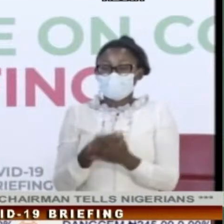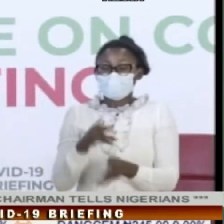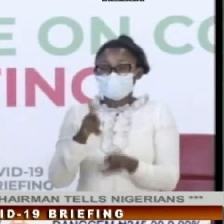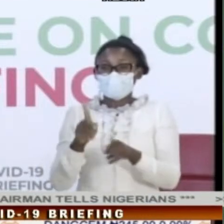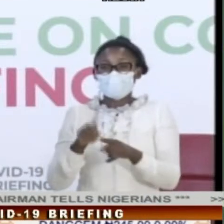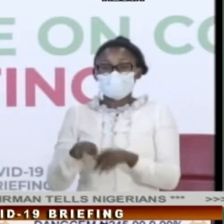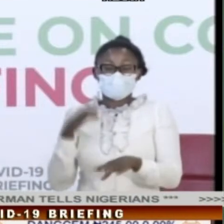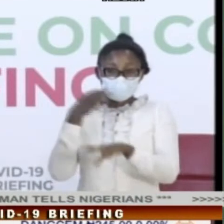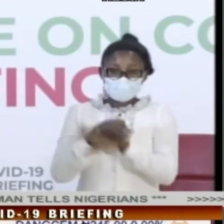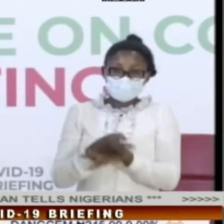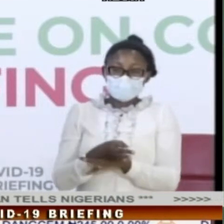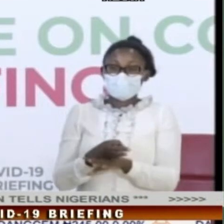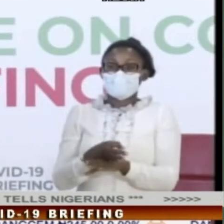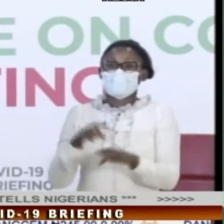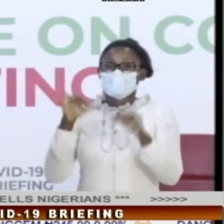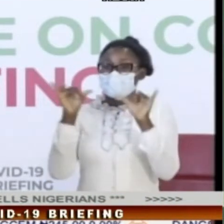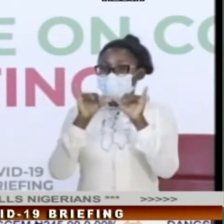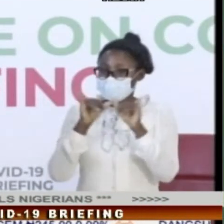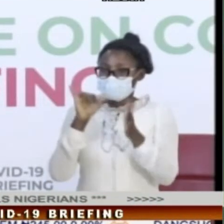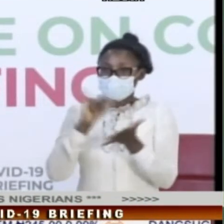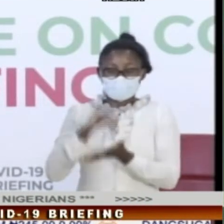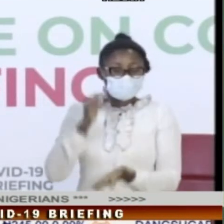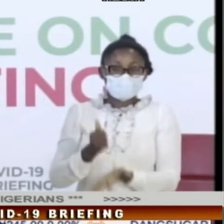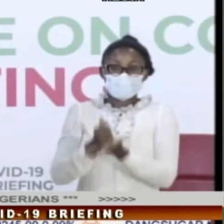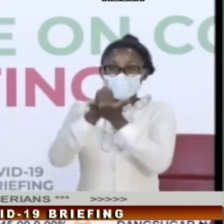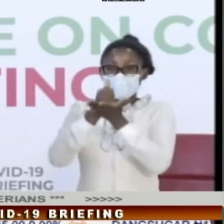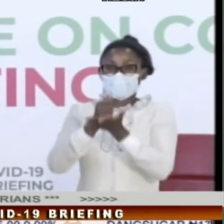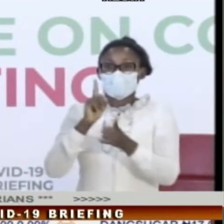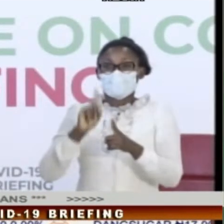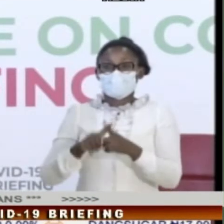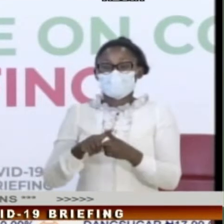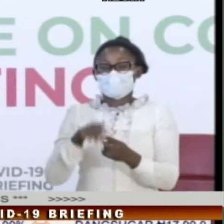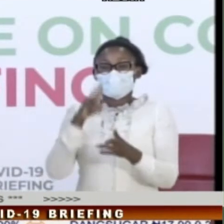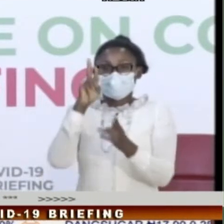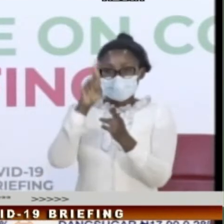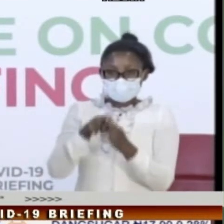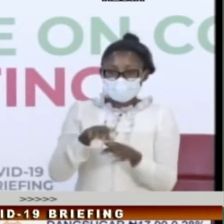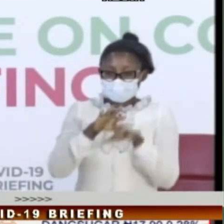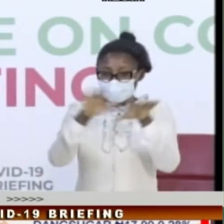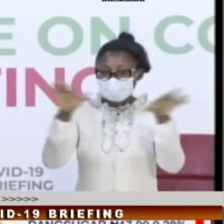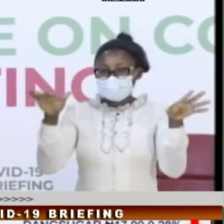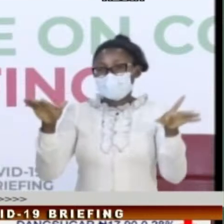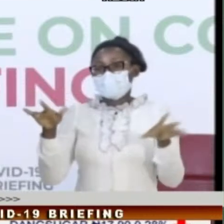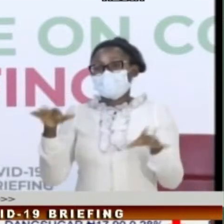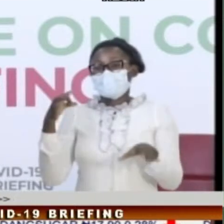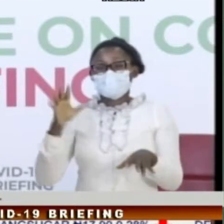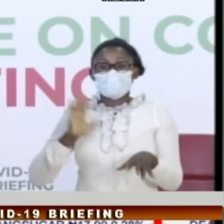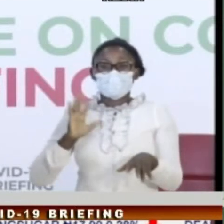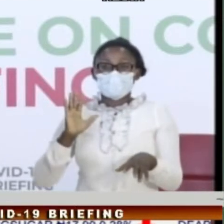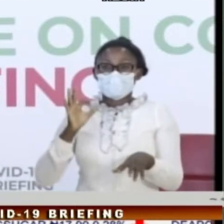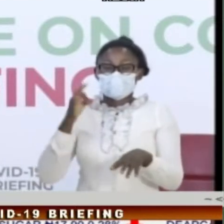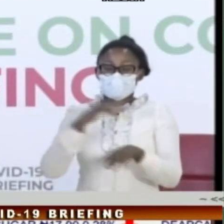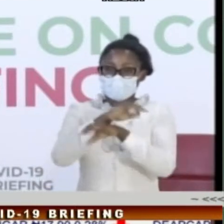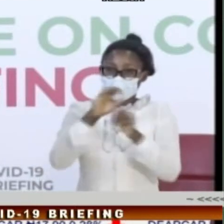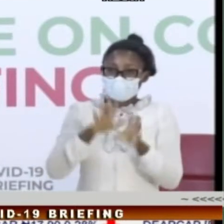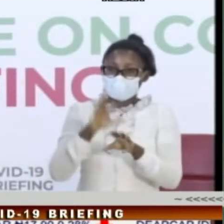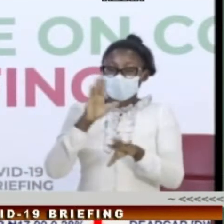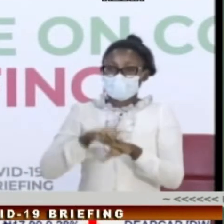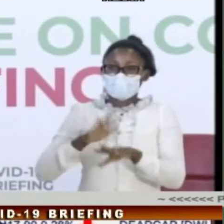relevant measures that will help to curb the effect of this virus on our lives